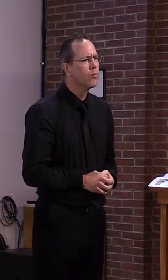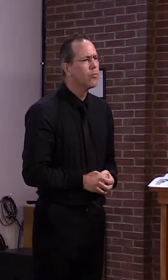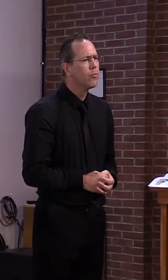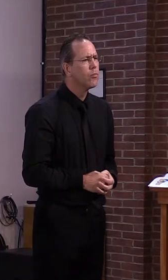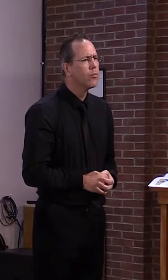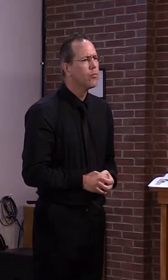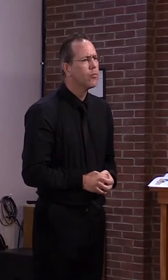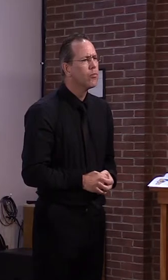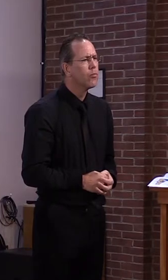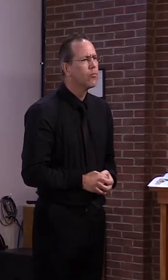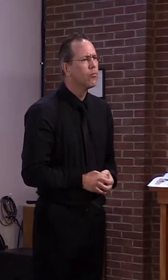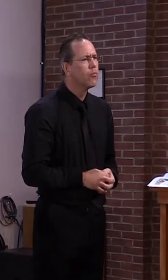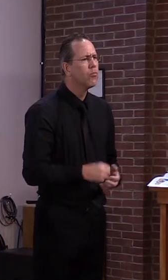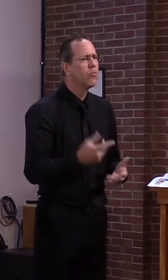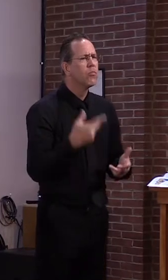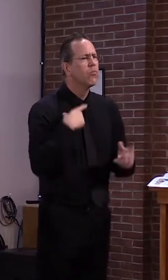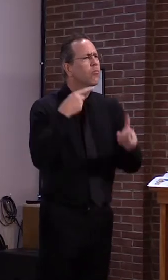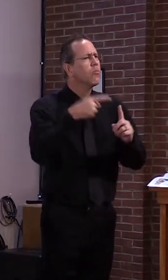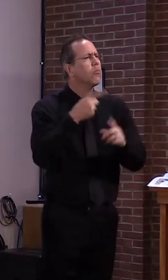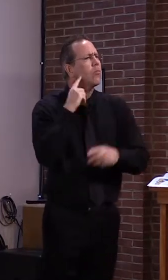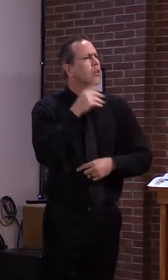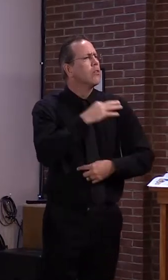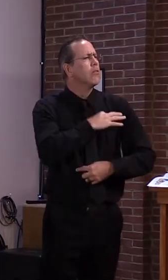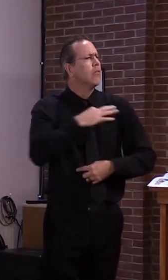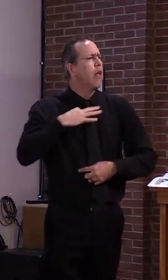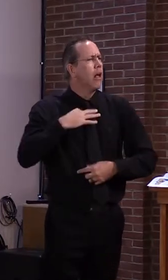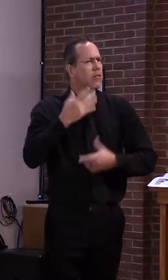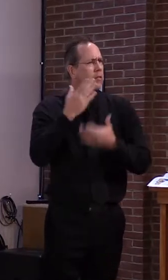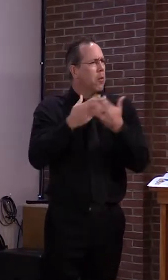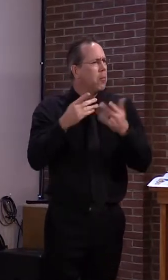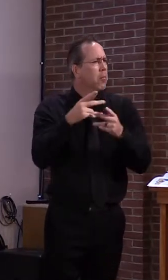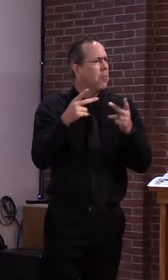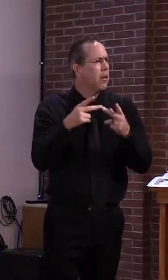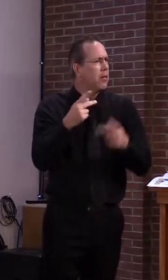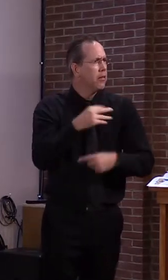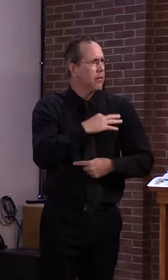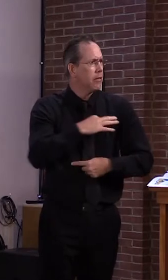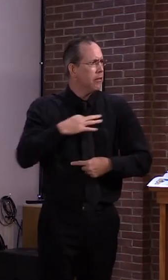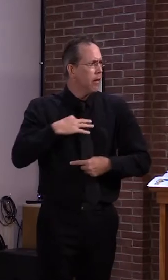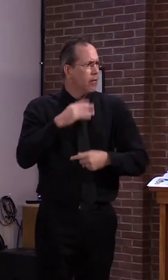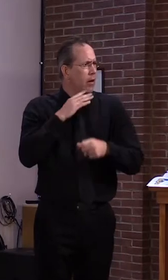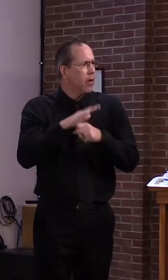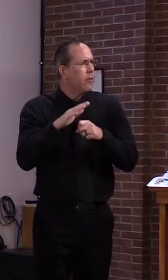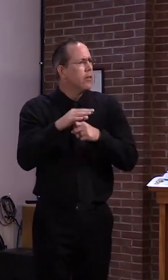happy. Your question's about school staffing? Or travel? The hubs.